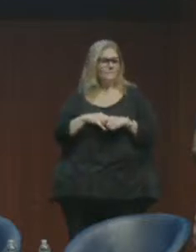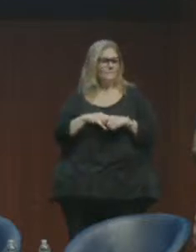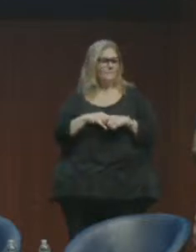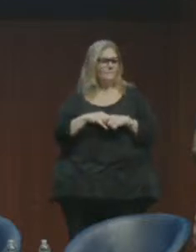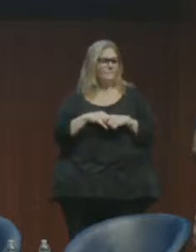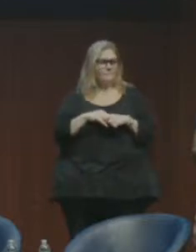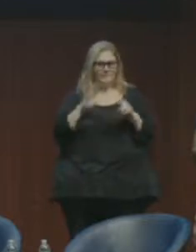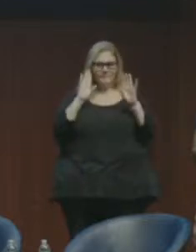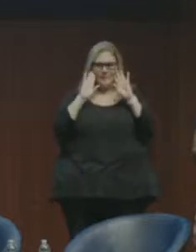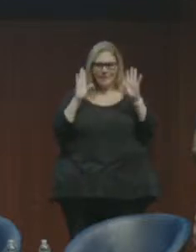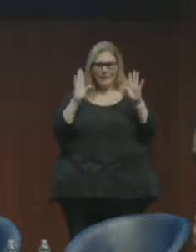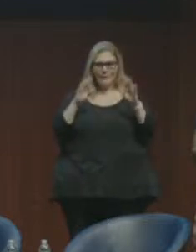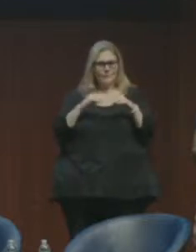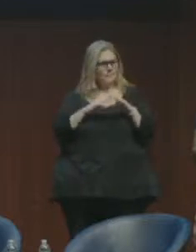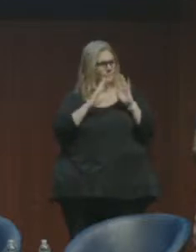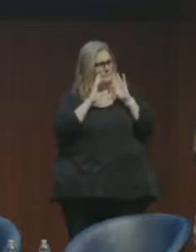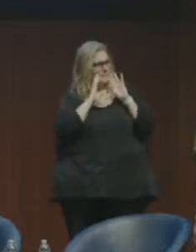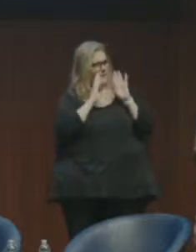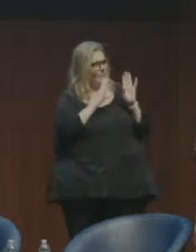Hello.